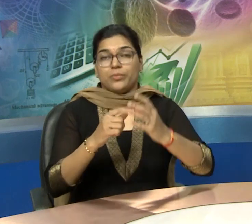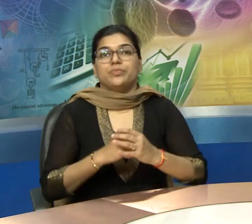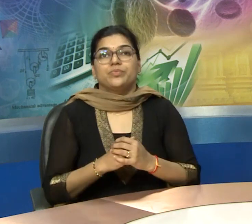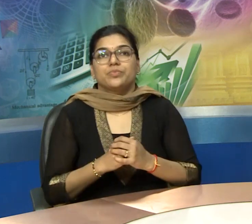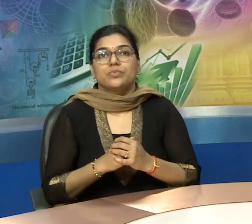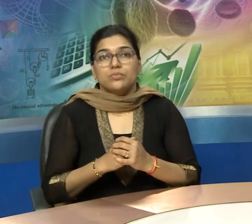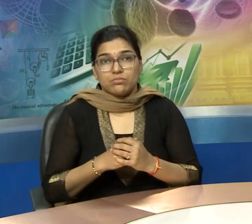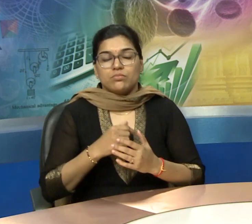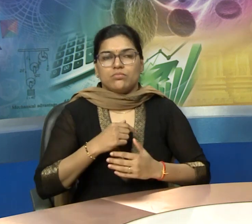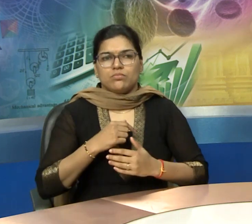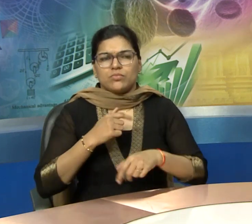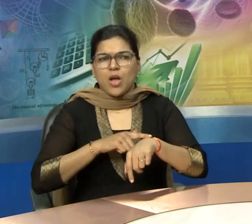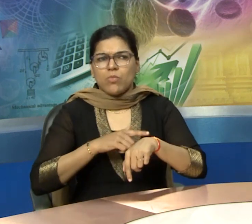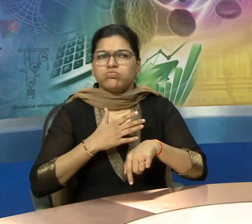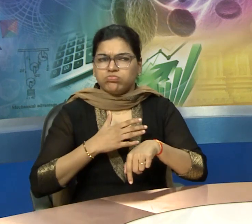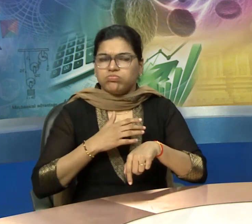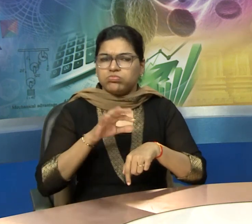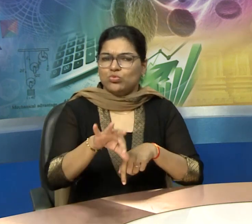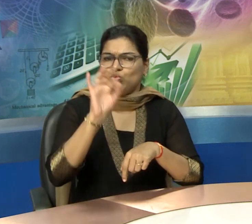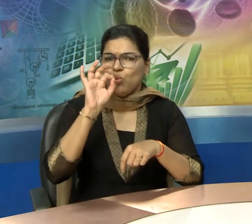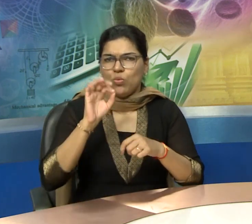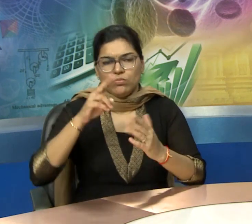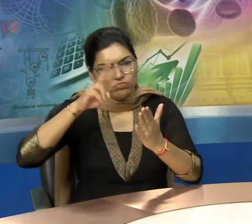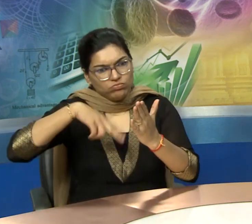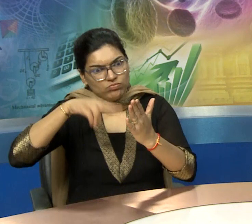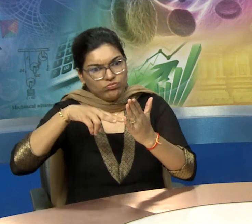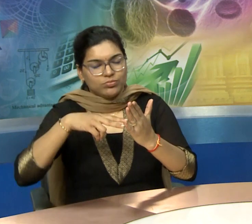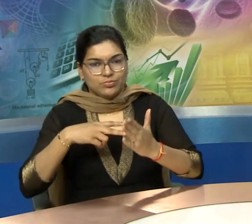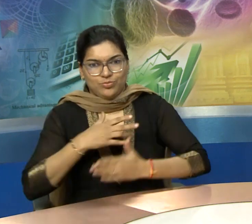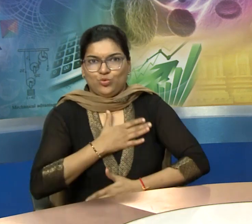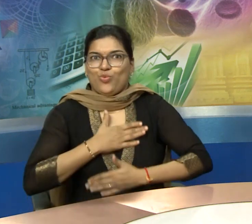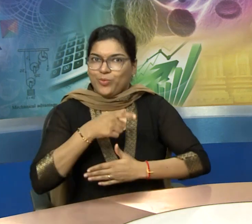This is the fourth function of library.